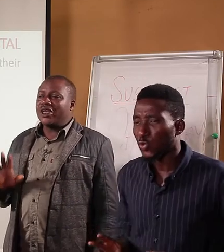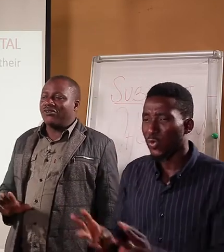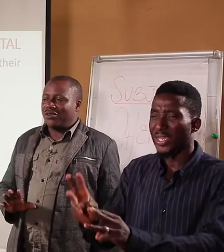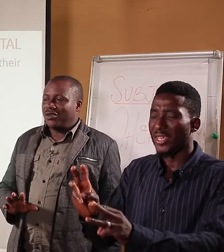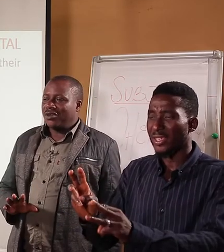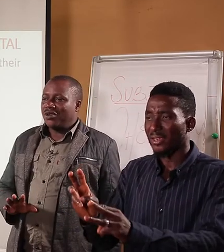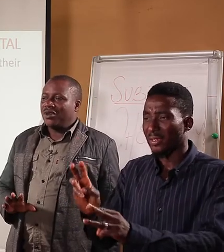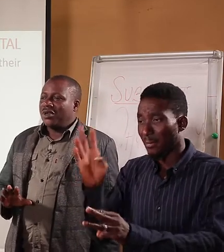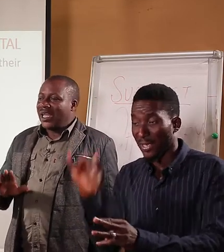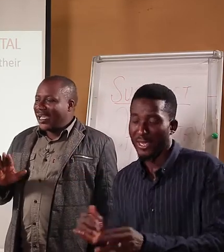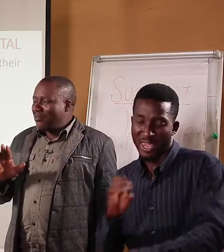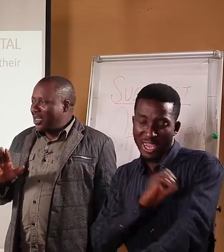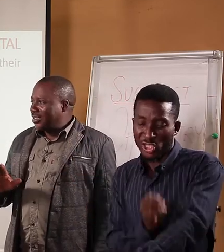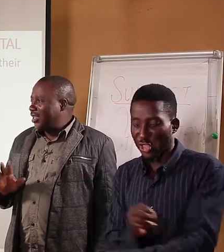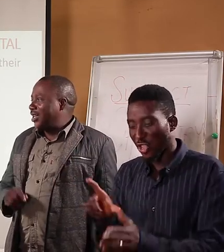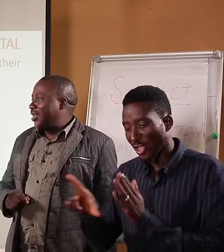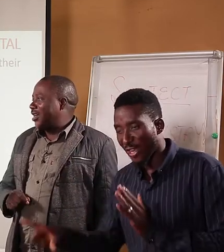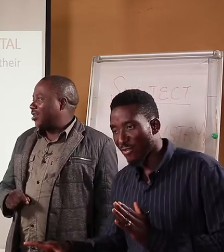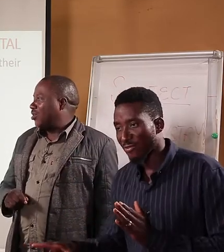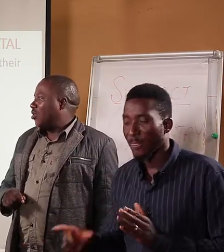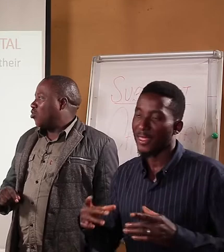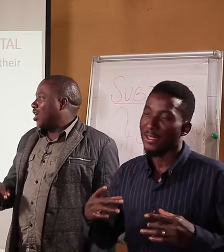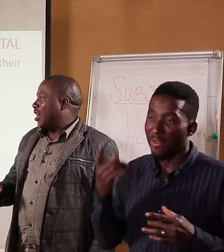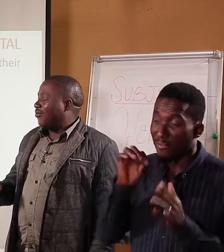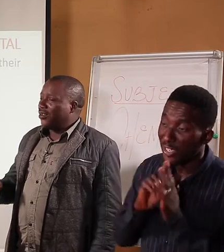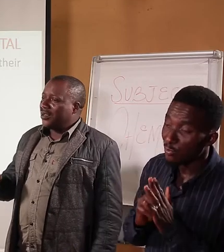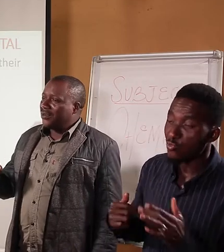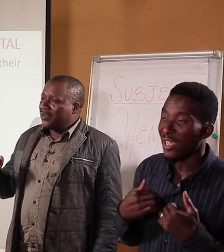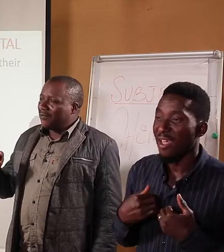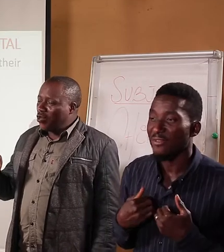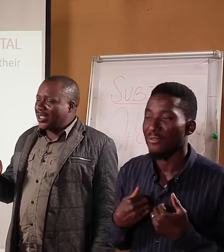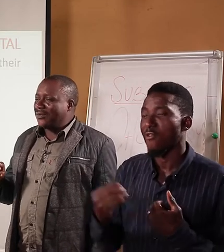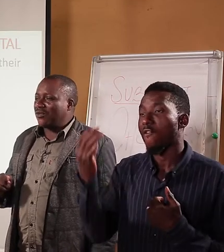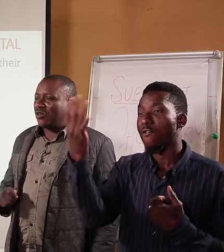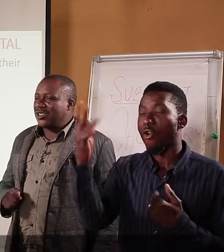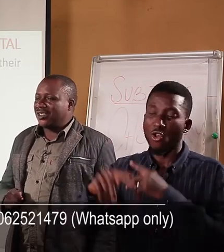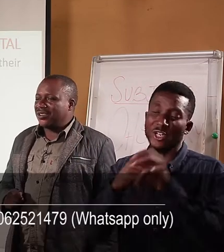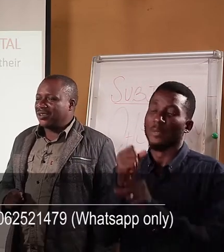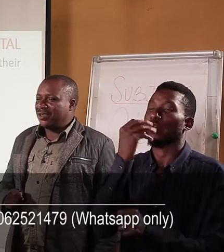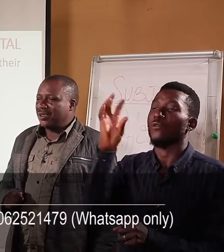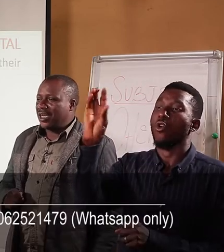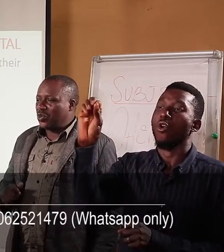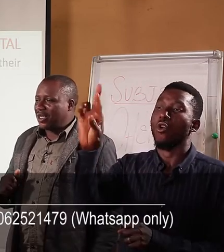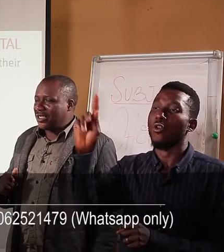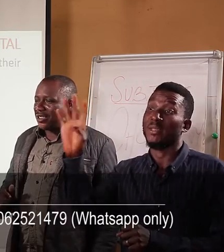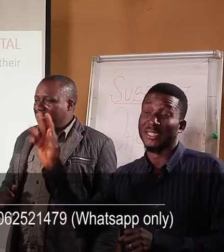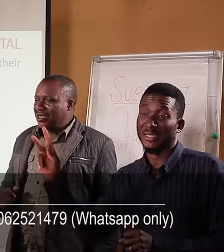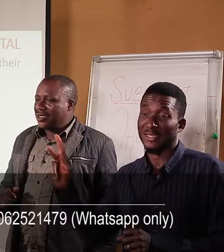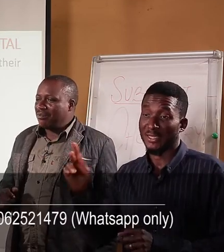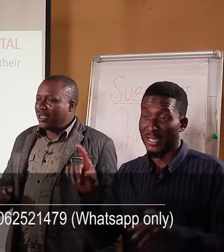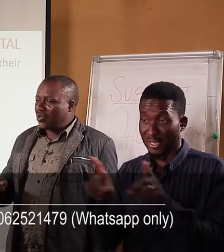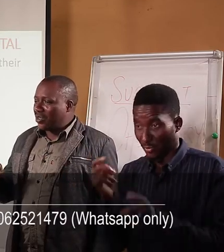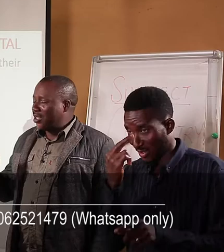energy level. Like I mentioned earlier, we have 4 types of orbitals. As you can